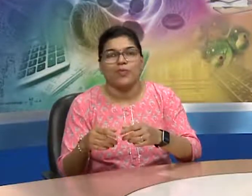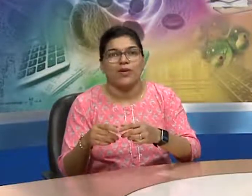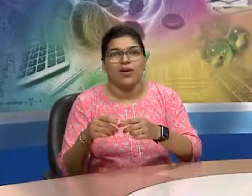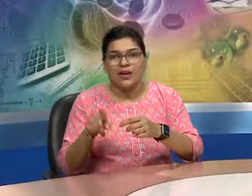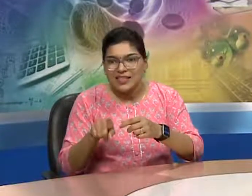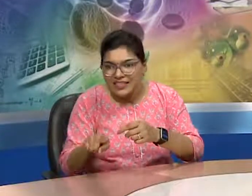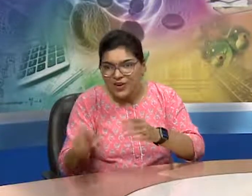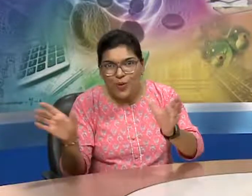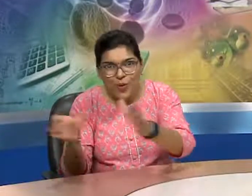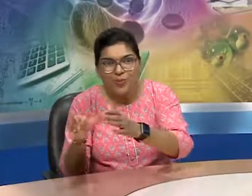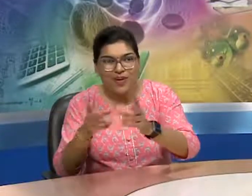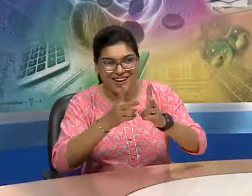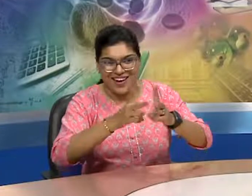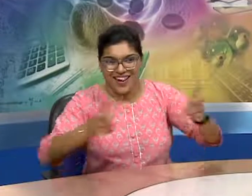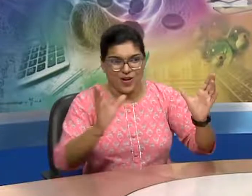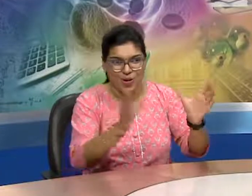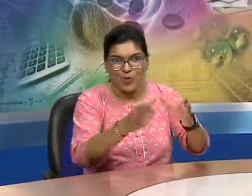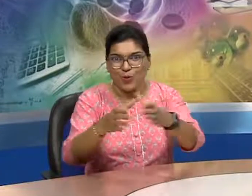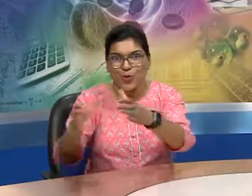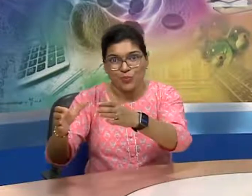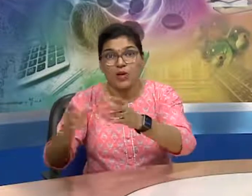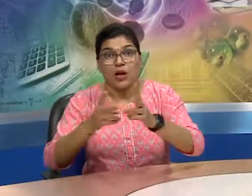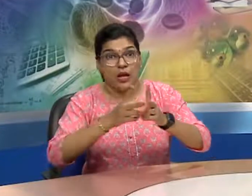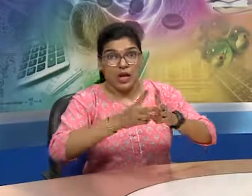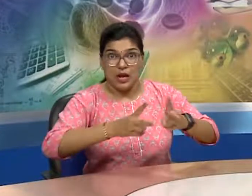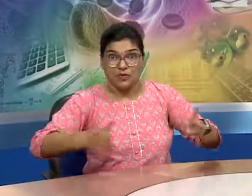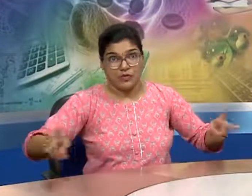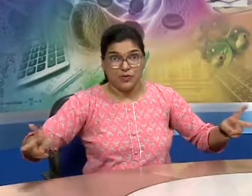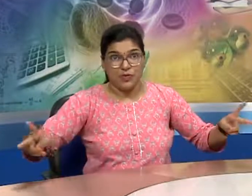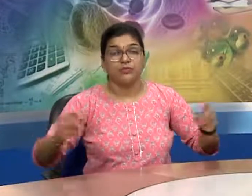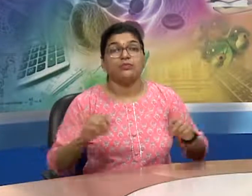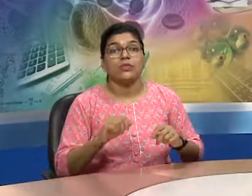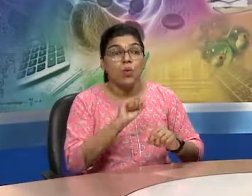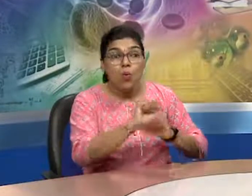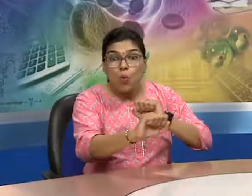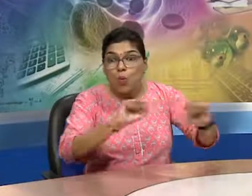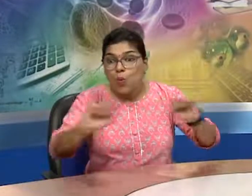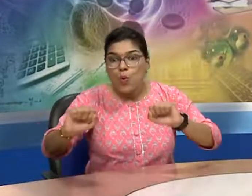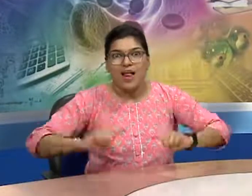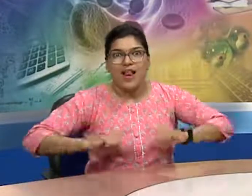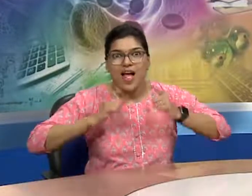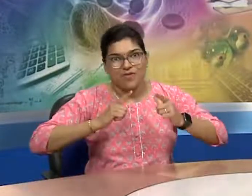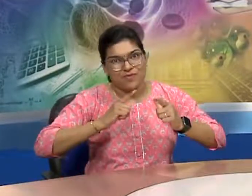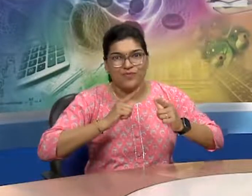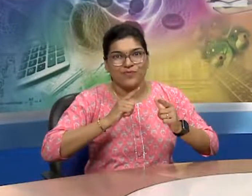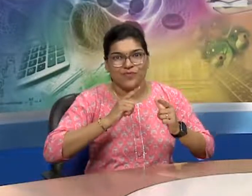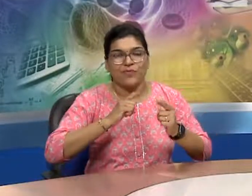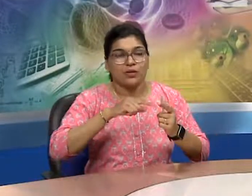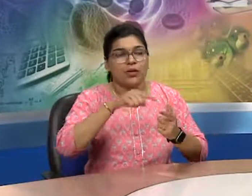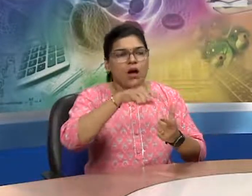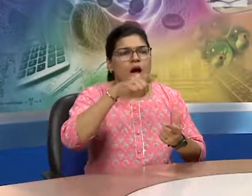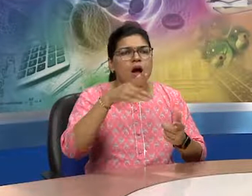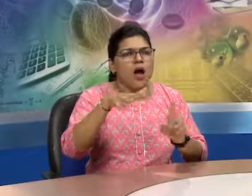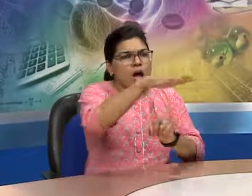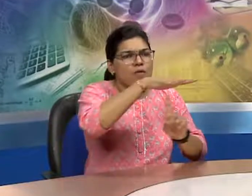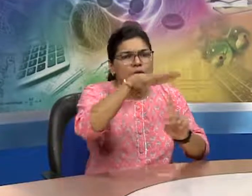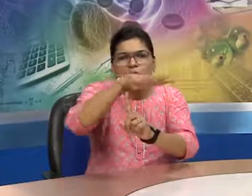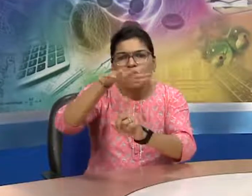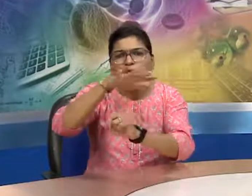which consist of a number of different species that live in an area and they